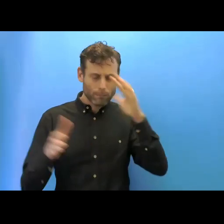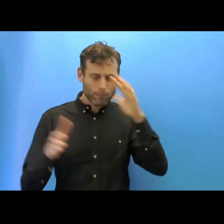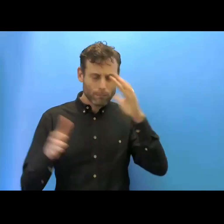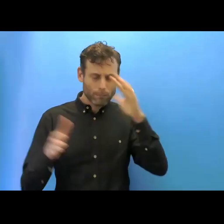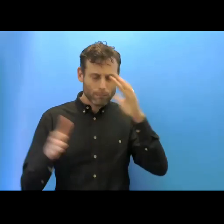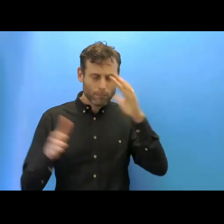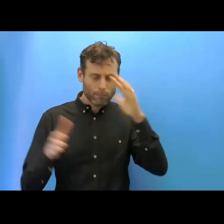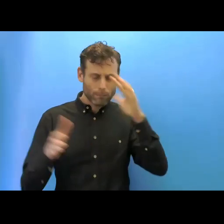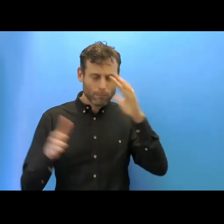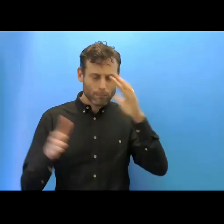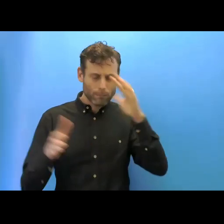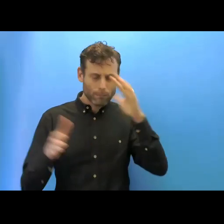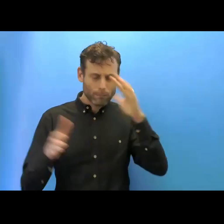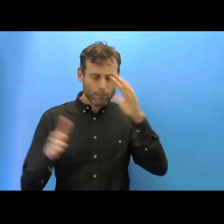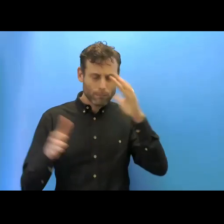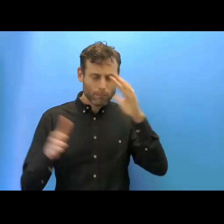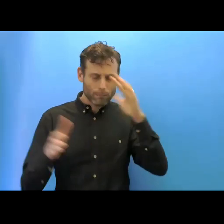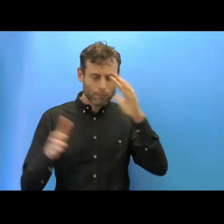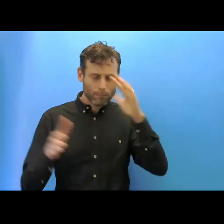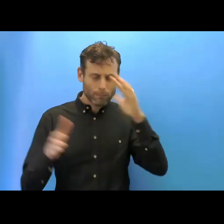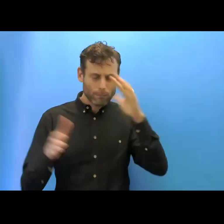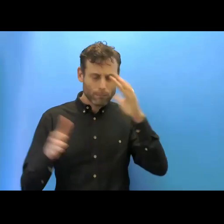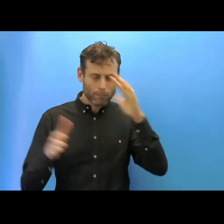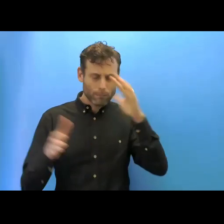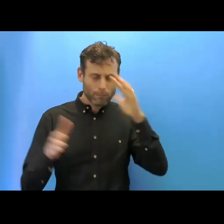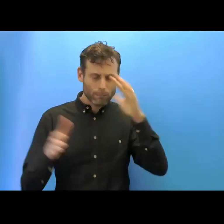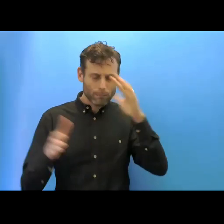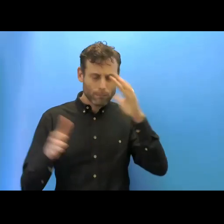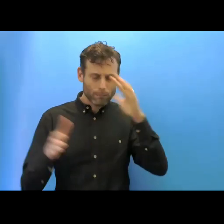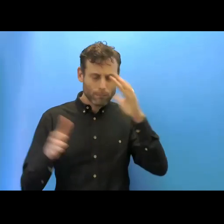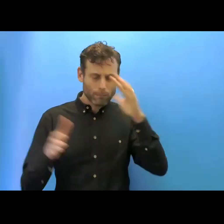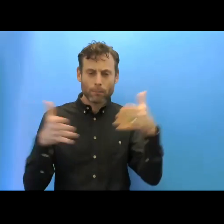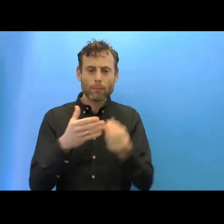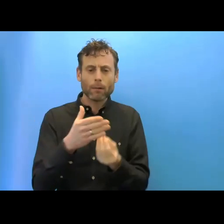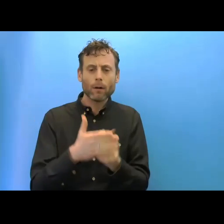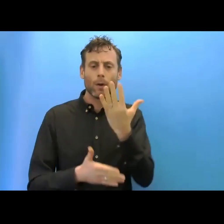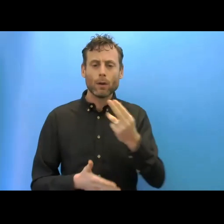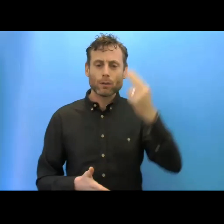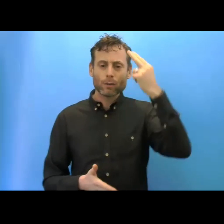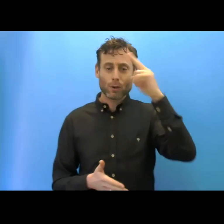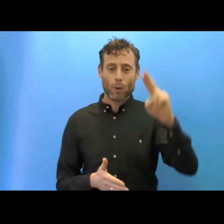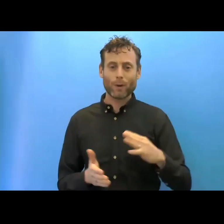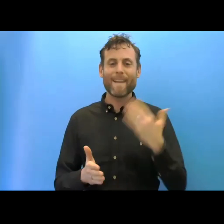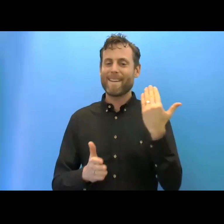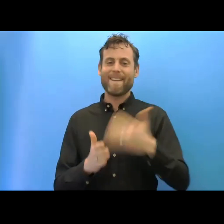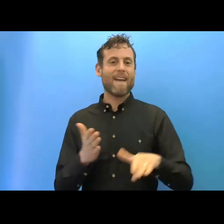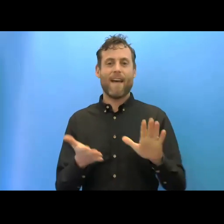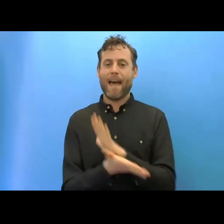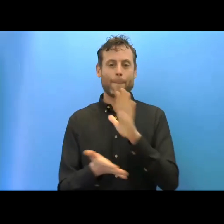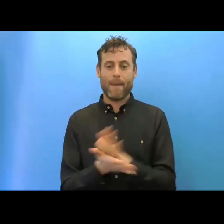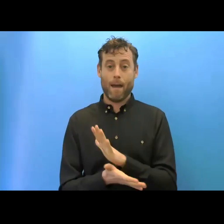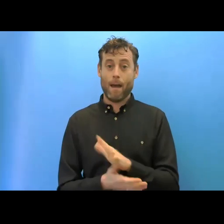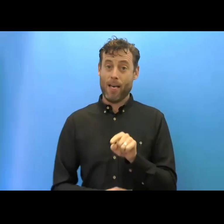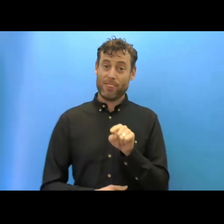shot of the artist in a black dress, its edges lifting as she attaches to its hem multiple gas-filled balloons. It's a piece that's been travelling with